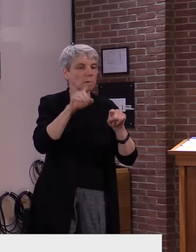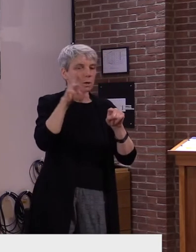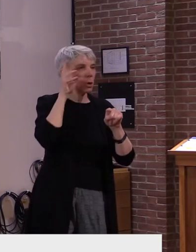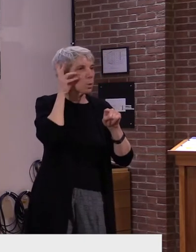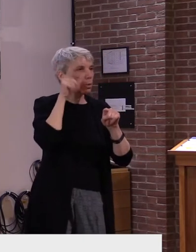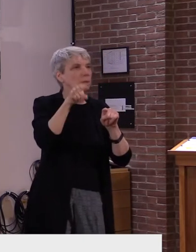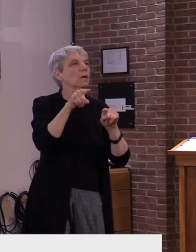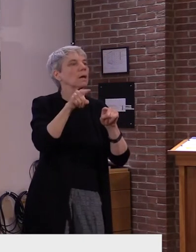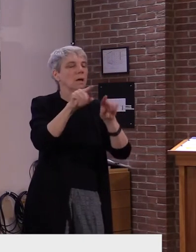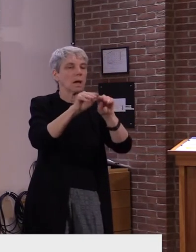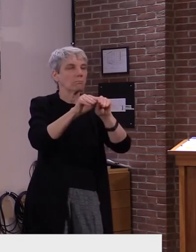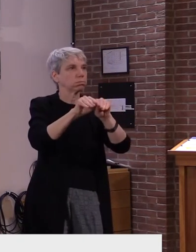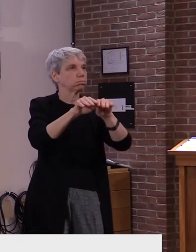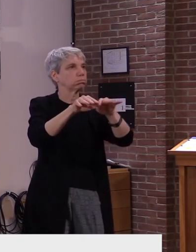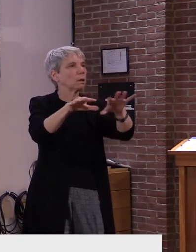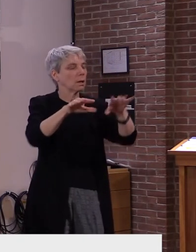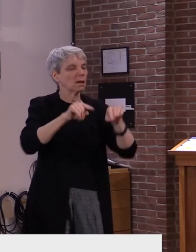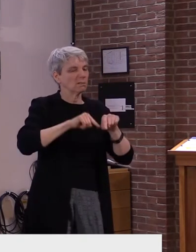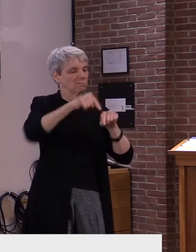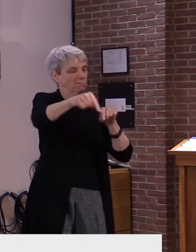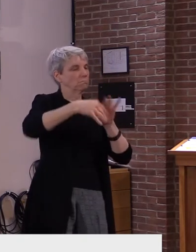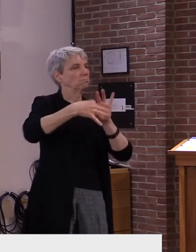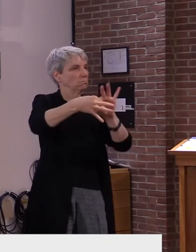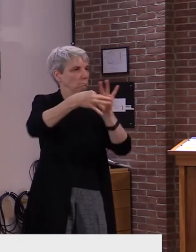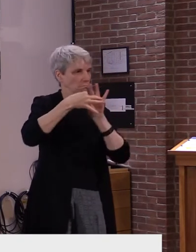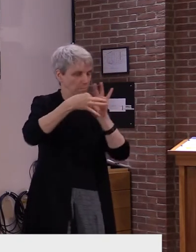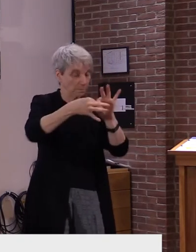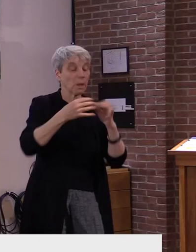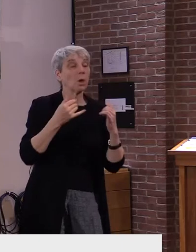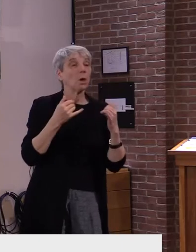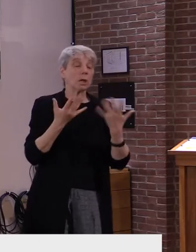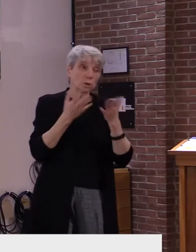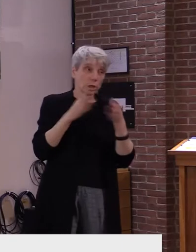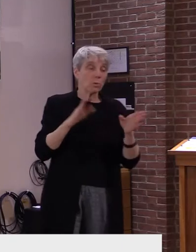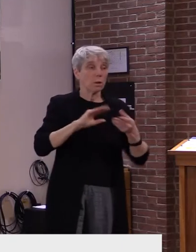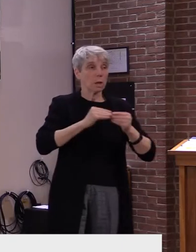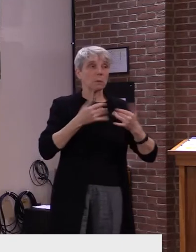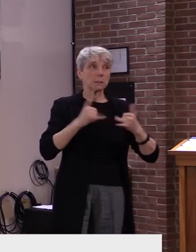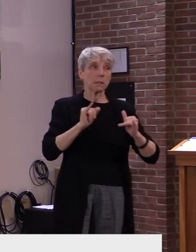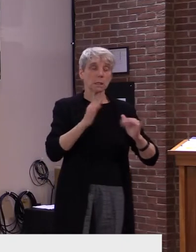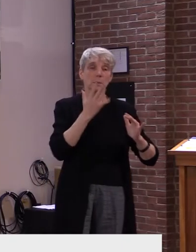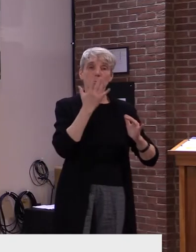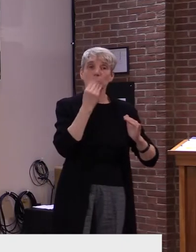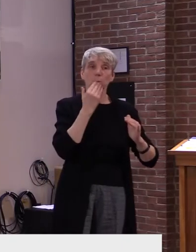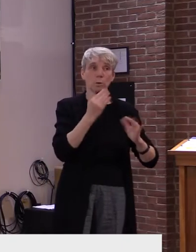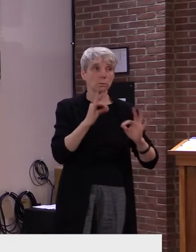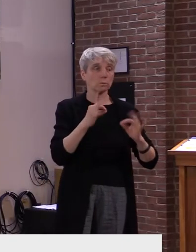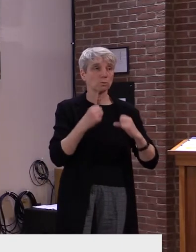performing quite well. And with that, I'll turn it over to Commissioner Sherling.